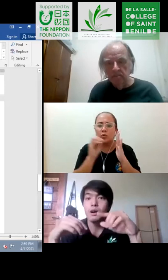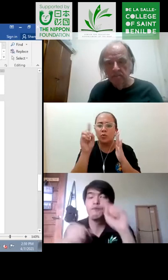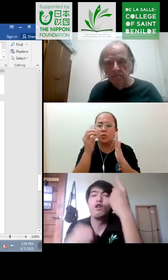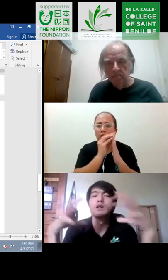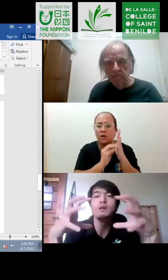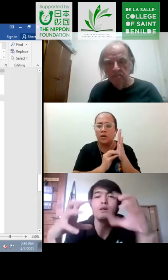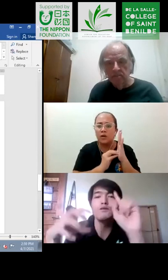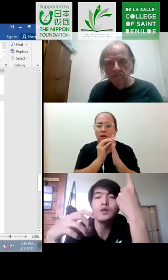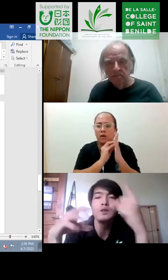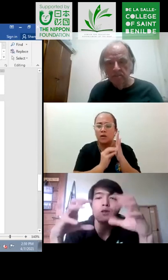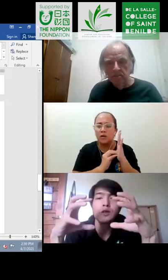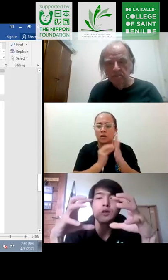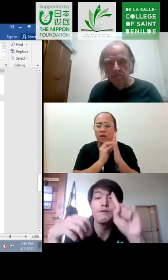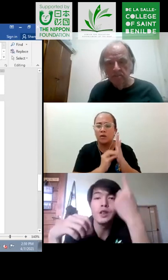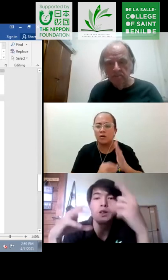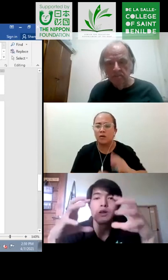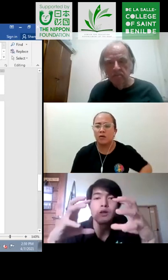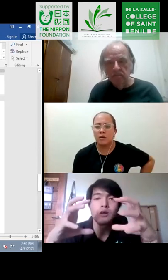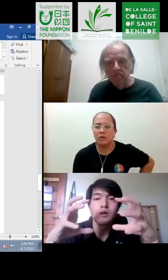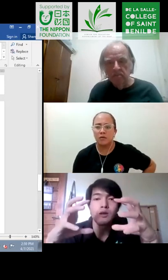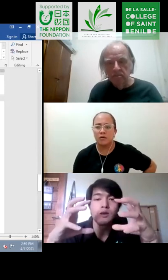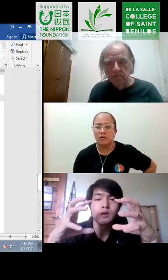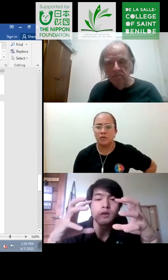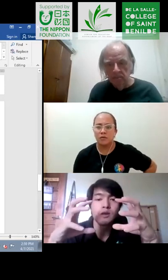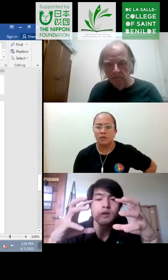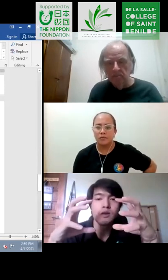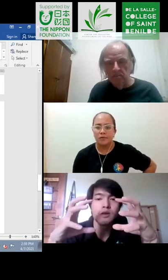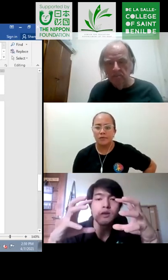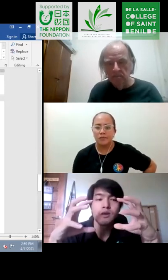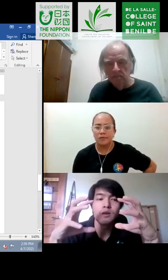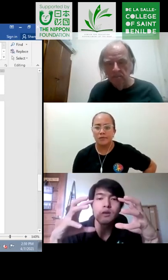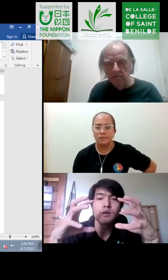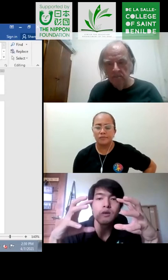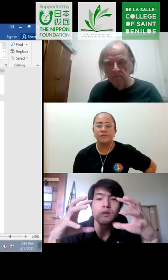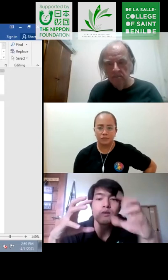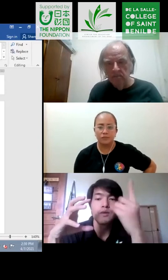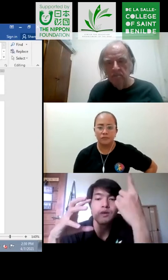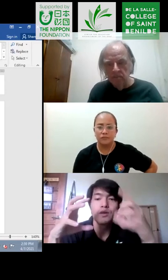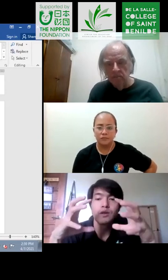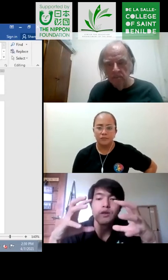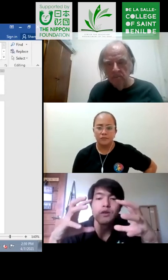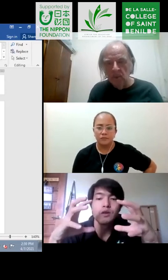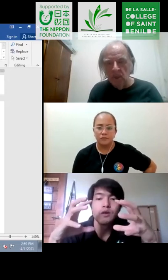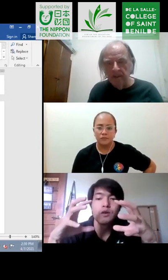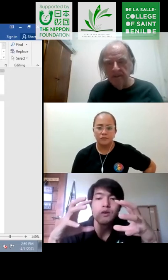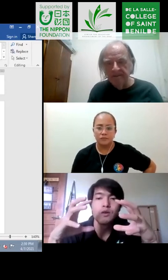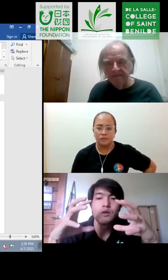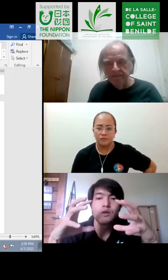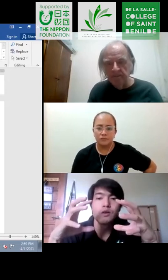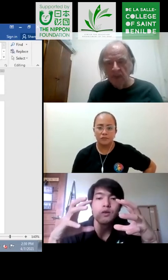Like this, sir? The first shape is this? Mm-hmm. For strong?